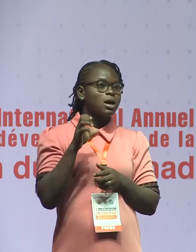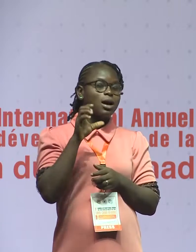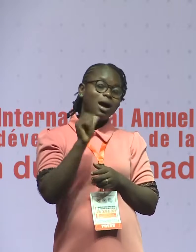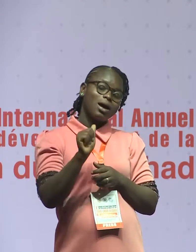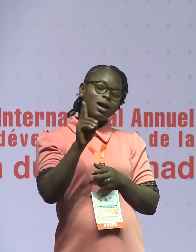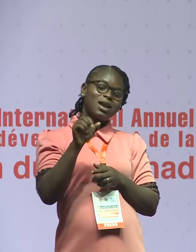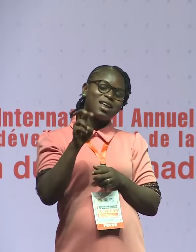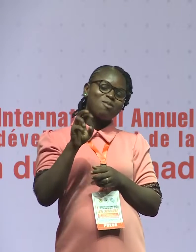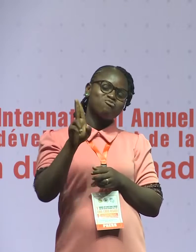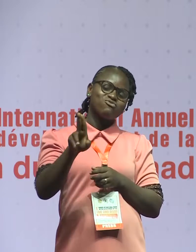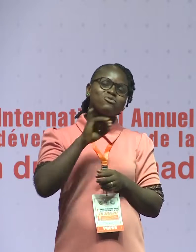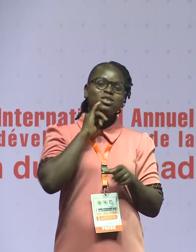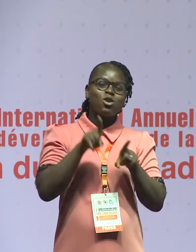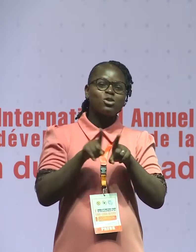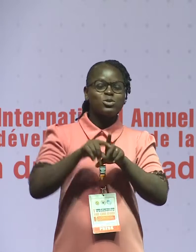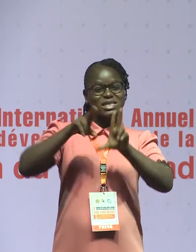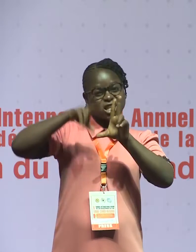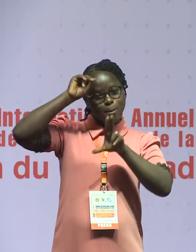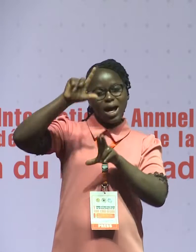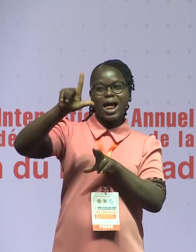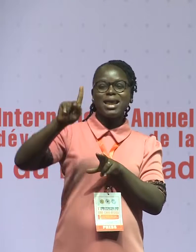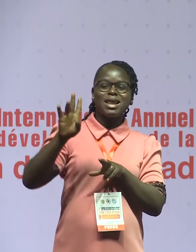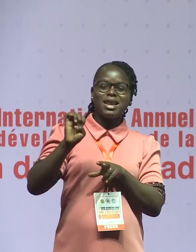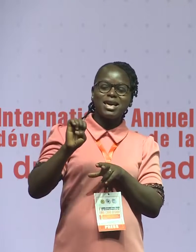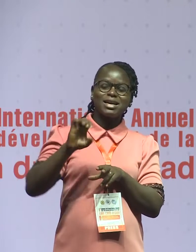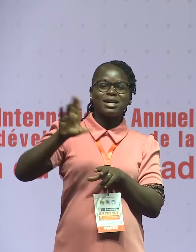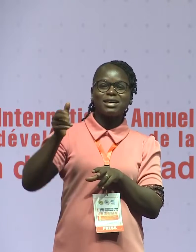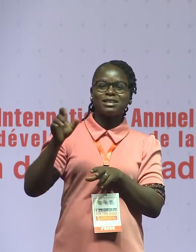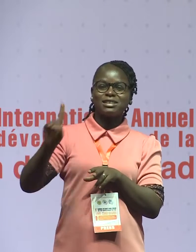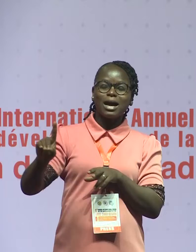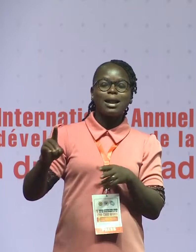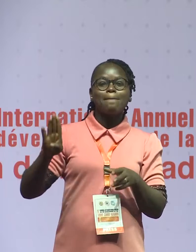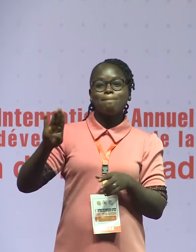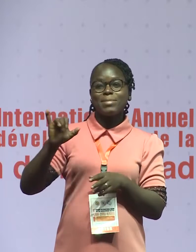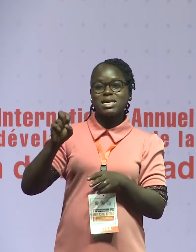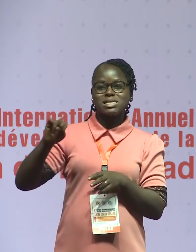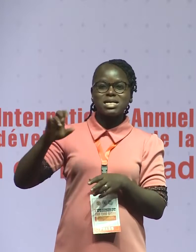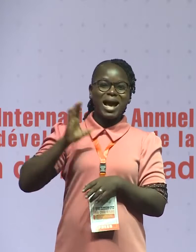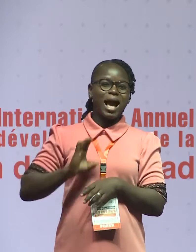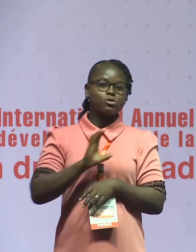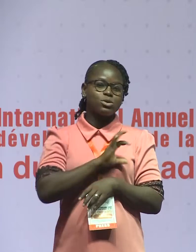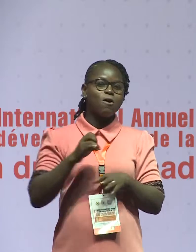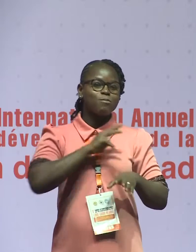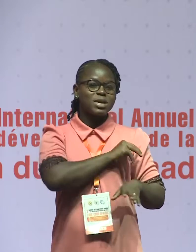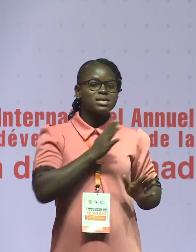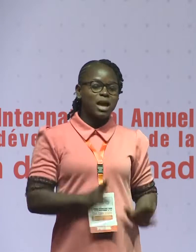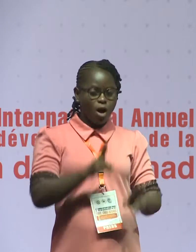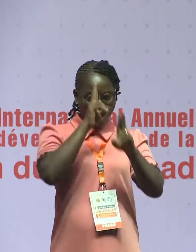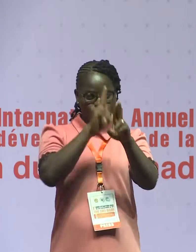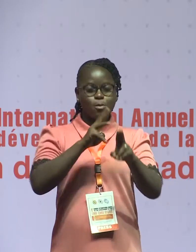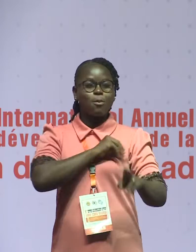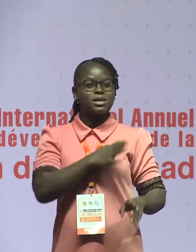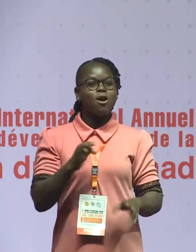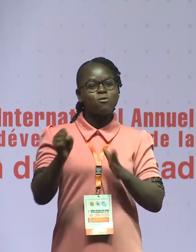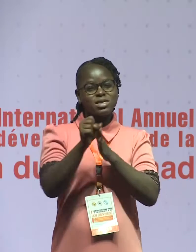is also the Chairman of the Chad Basin Council of Ministers, the Honorable Minister of State for